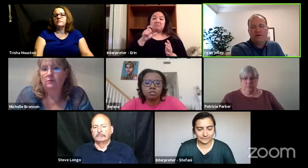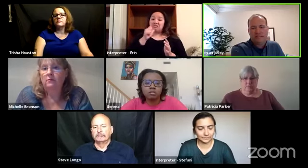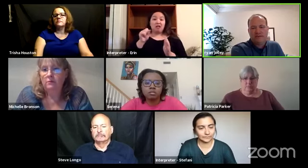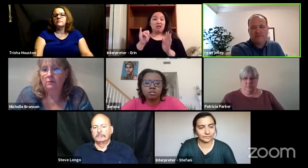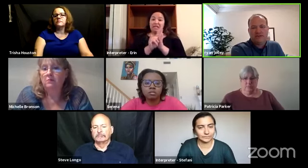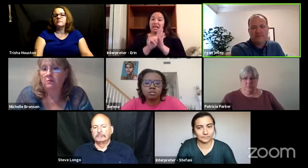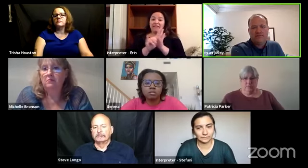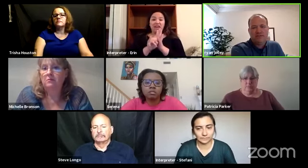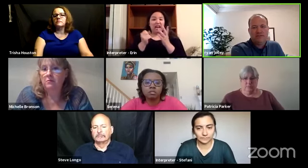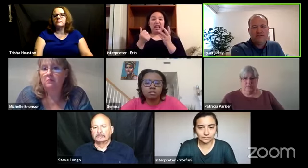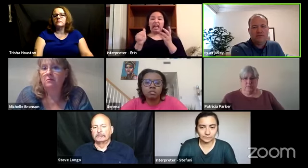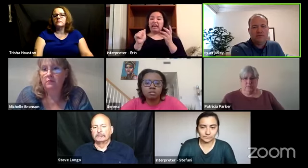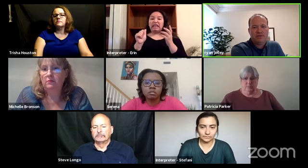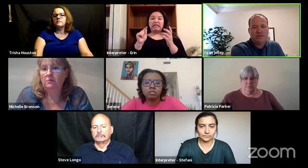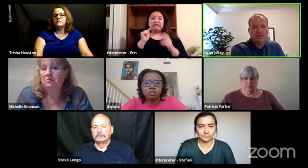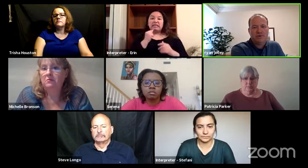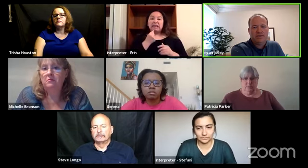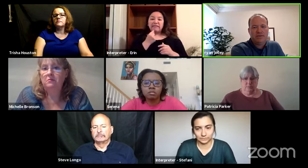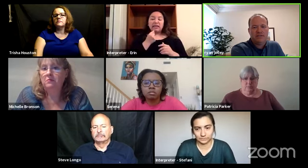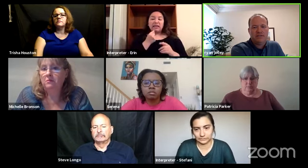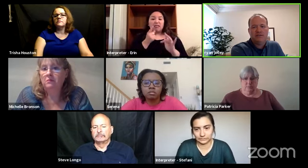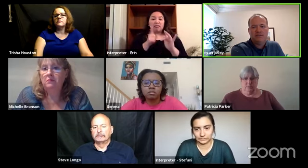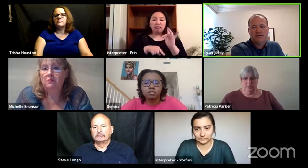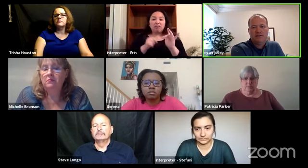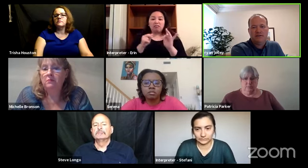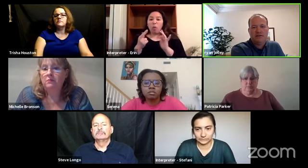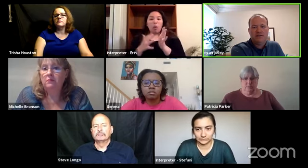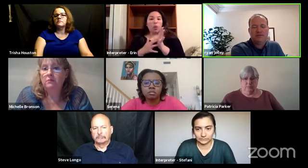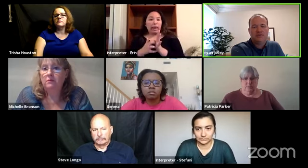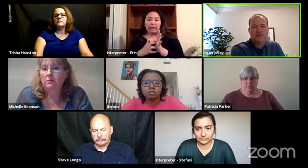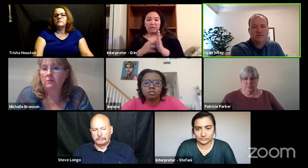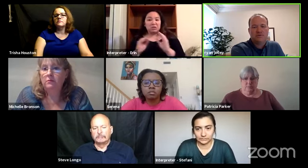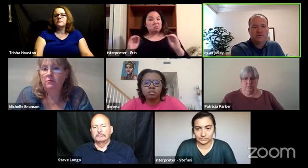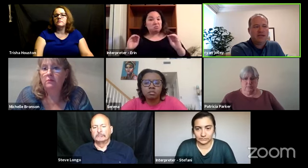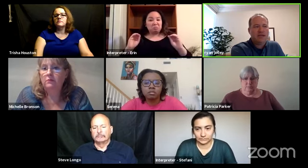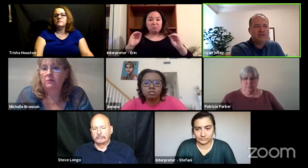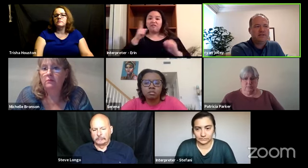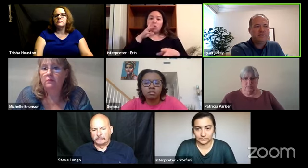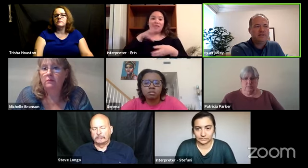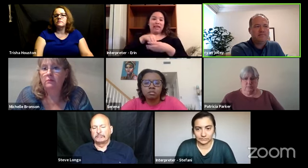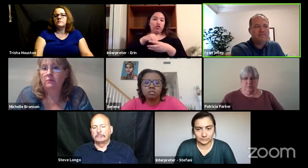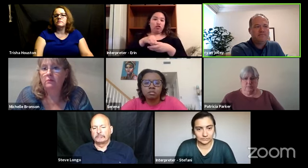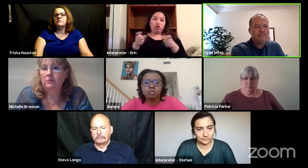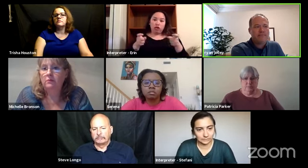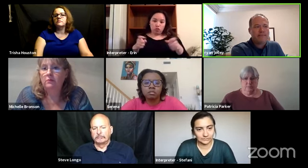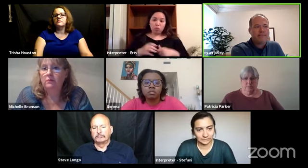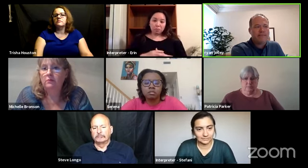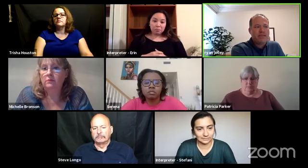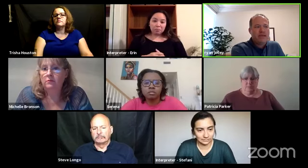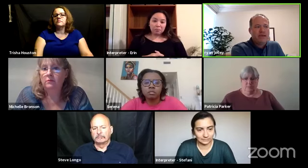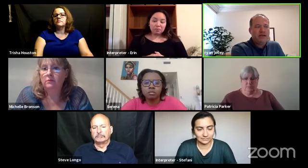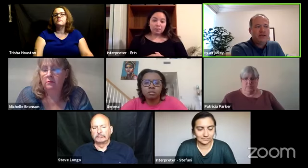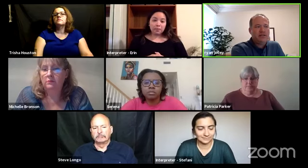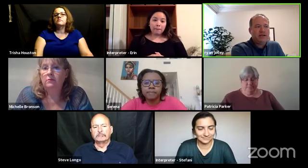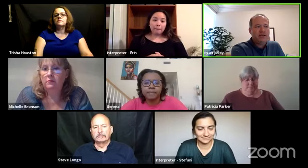call significant deficiencies or material weaknesses in the internal controls of the agency. And then there's